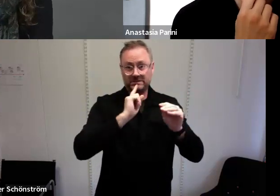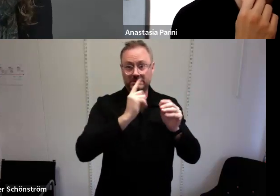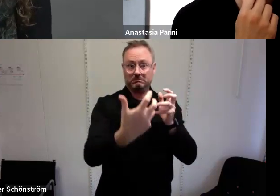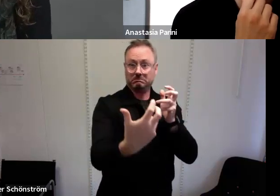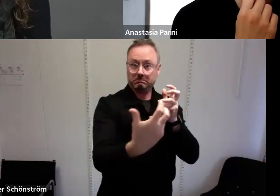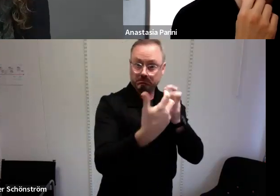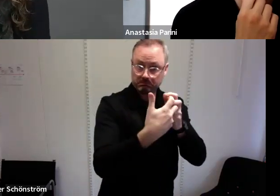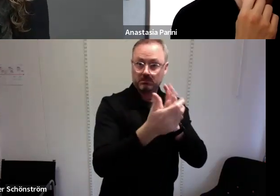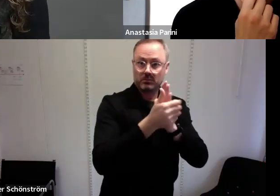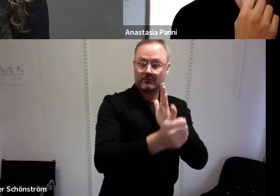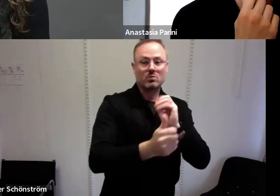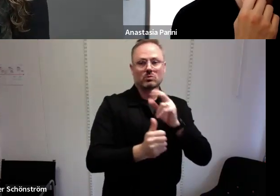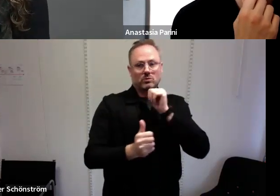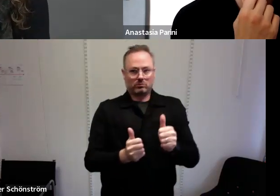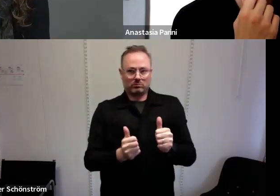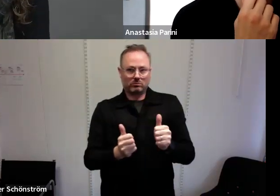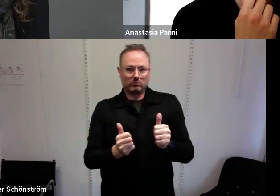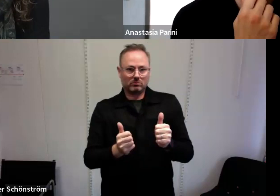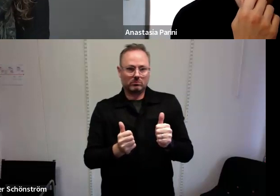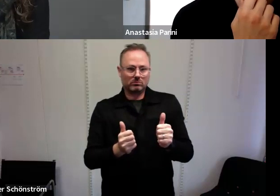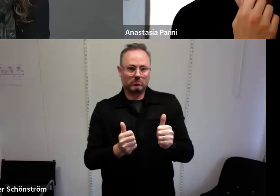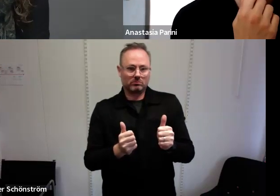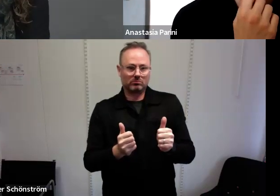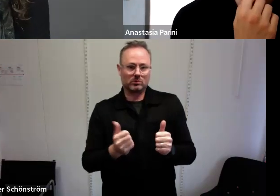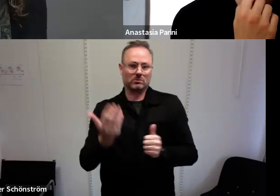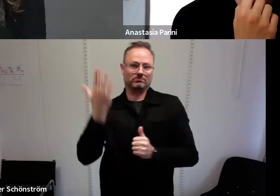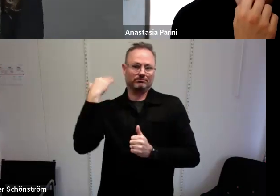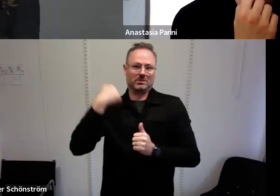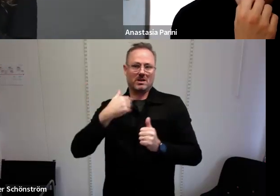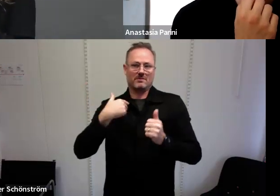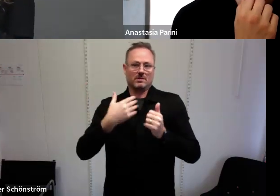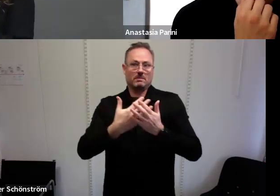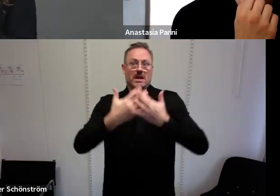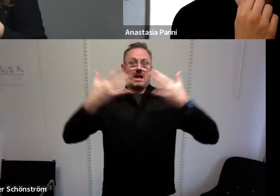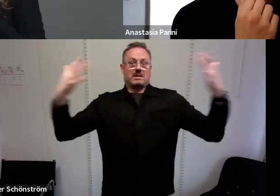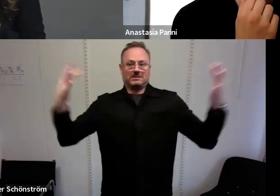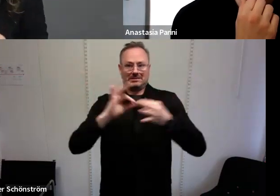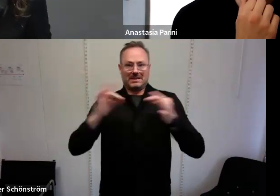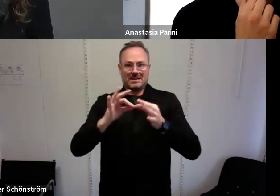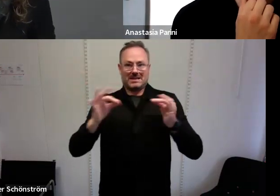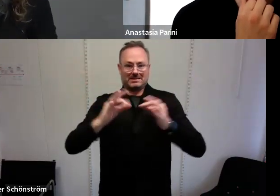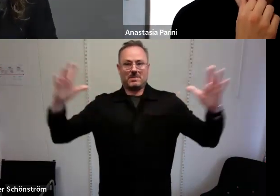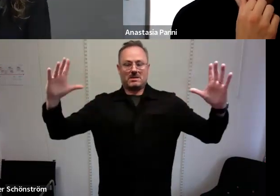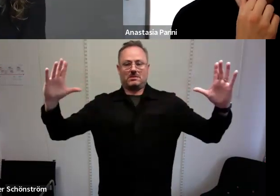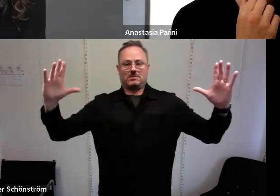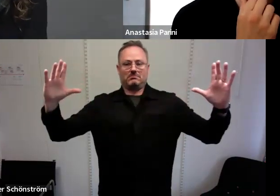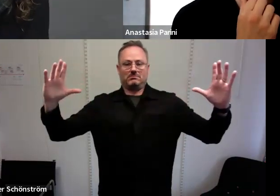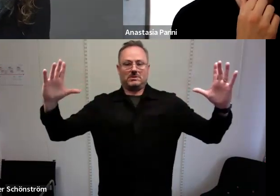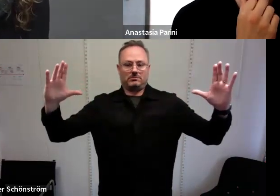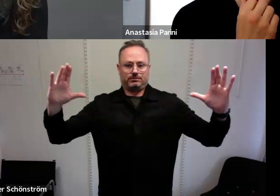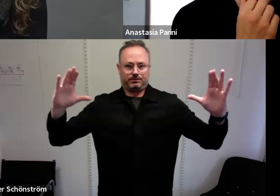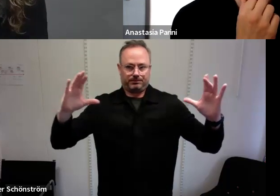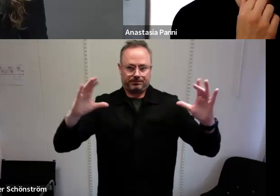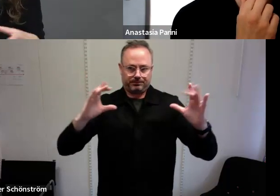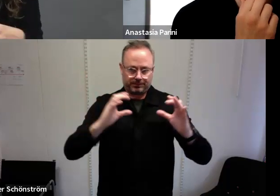how they did with the more complex questions, if that really matched with their actual language proficiency or not.